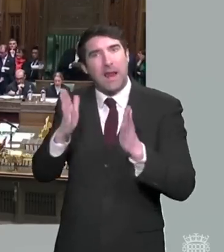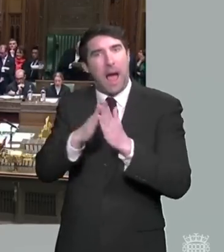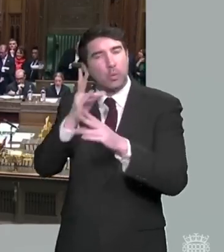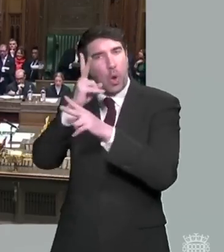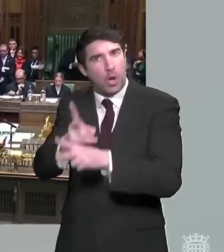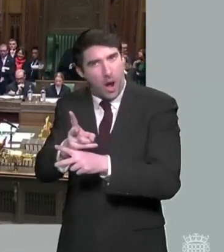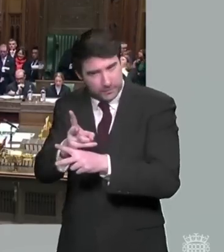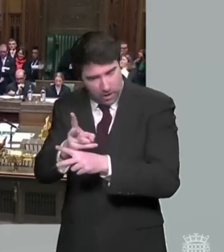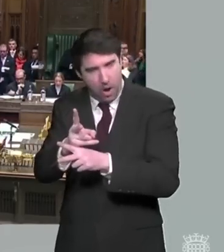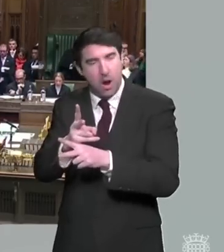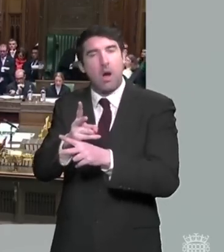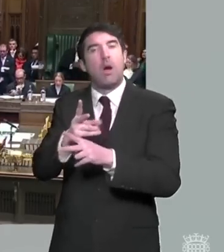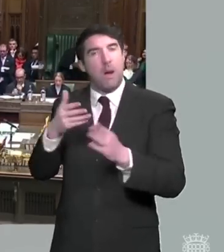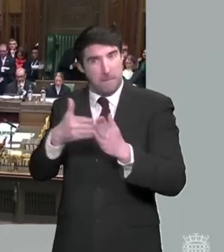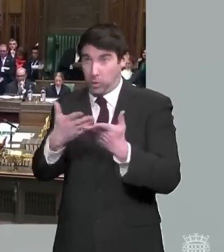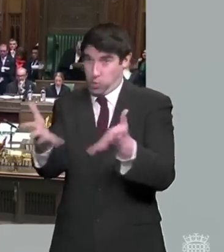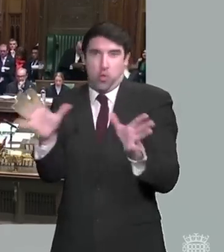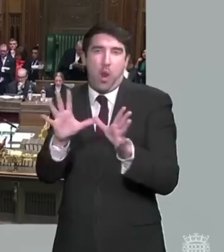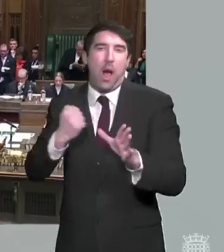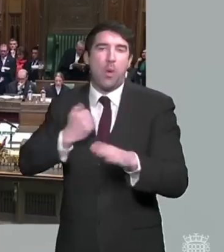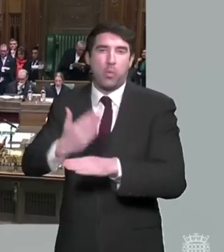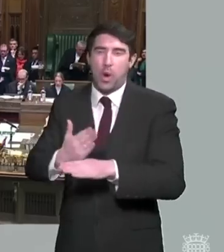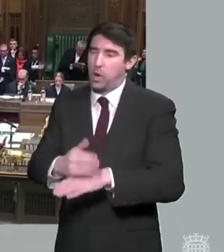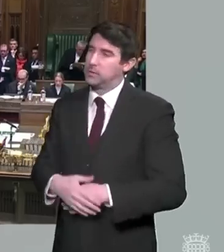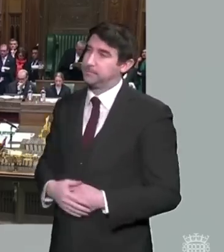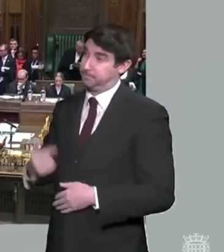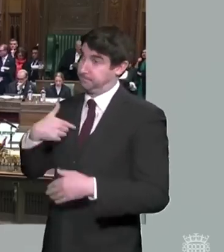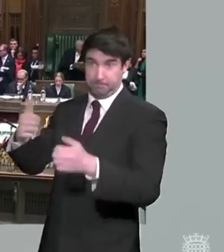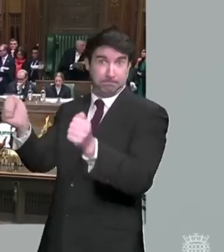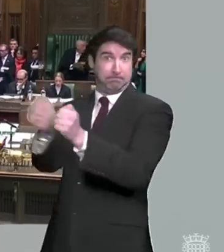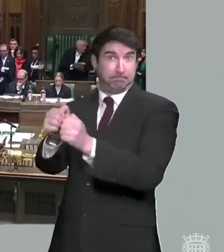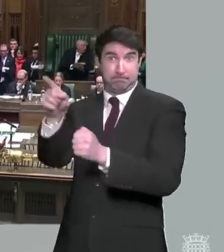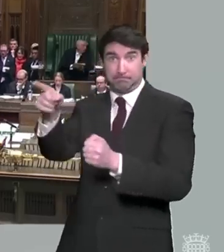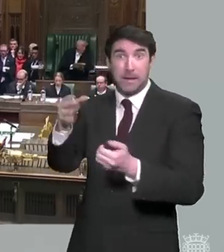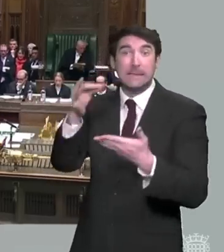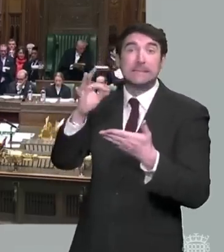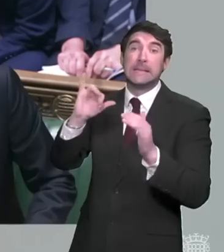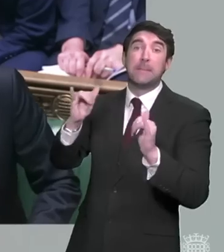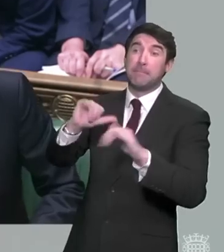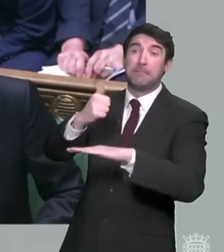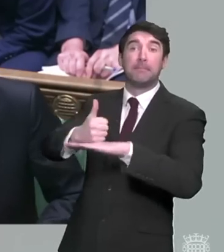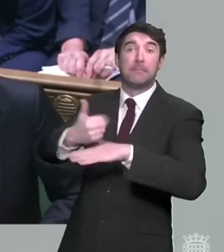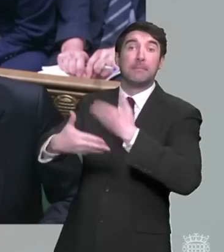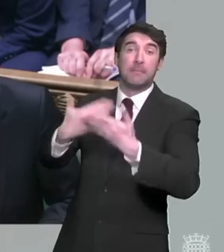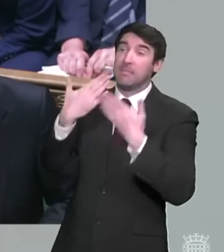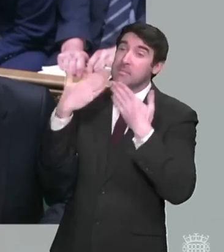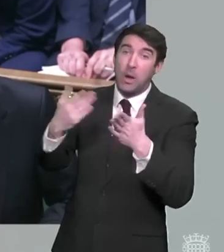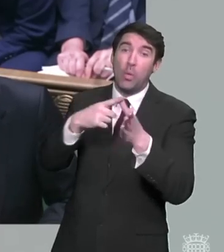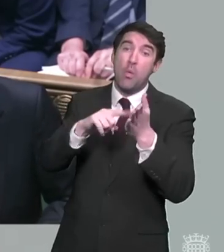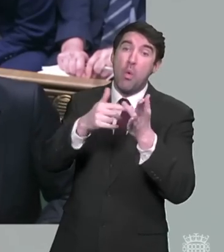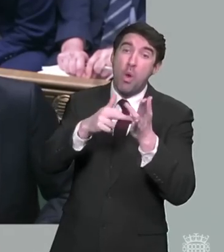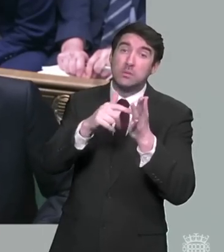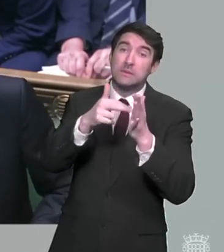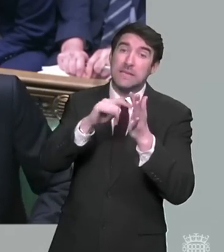Alton Towers, the other sponsors, and indeed all the families involved in putting on a tea party. I know many members from across the House will have done something similar.